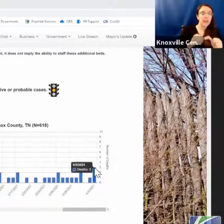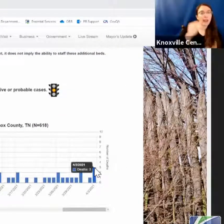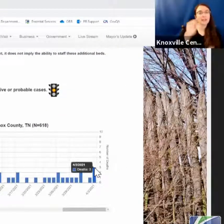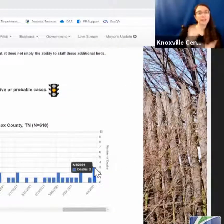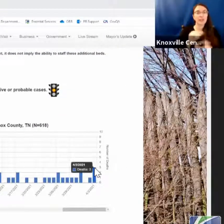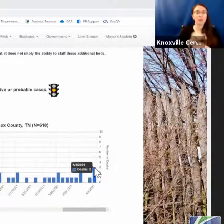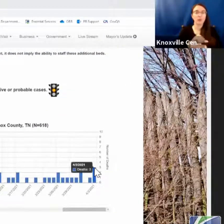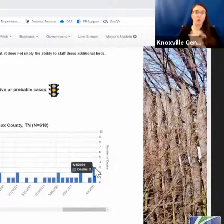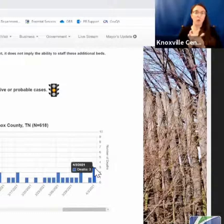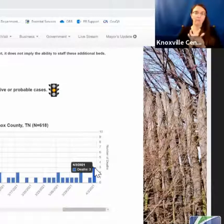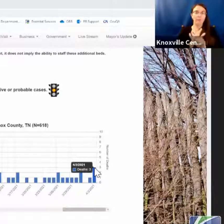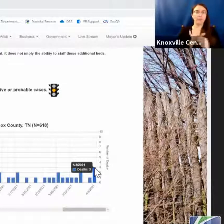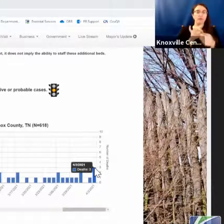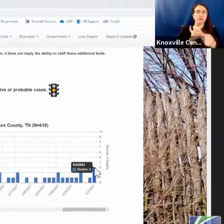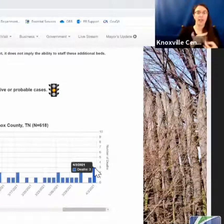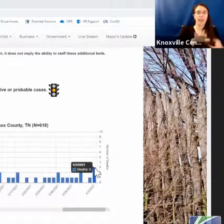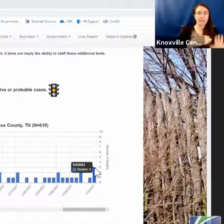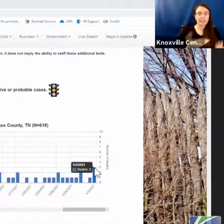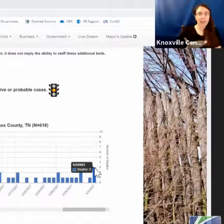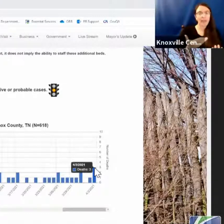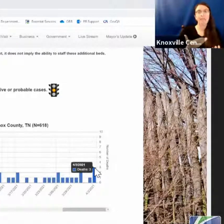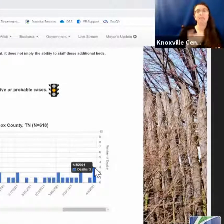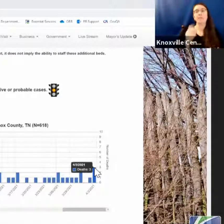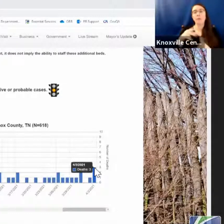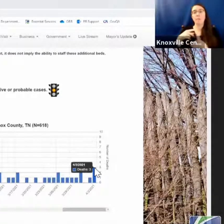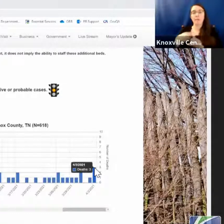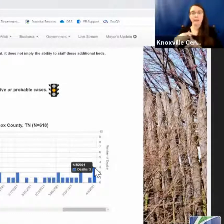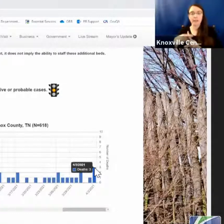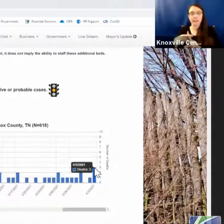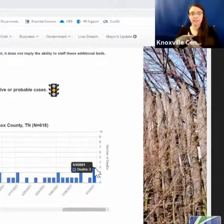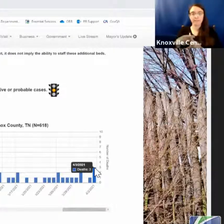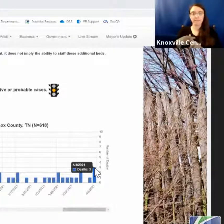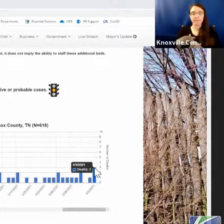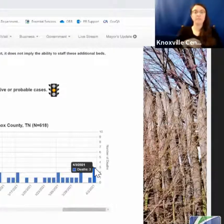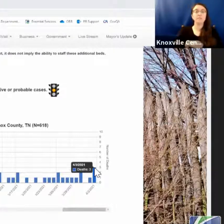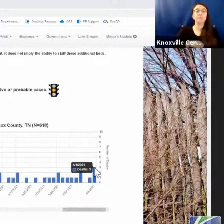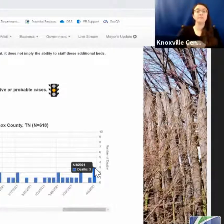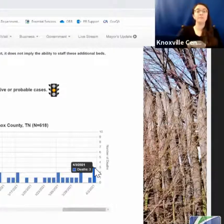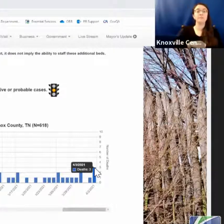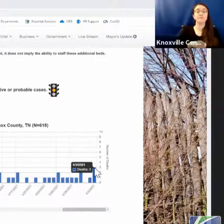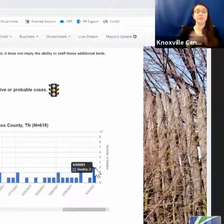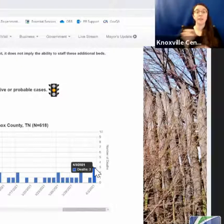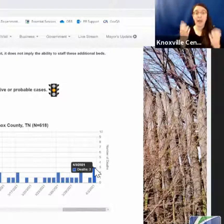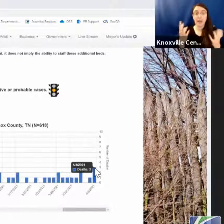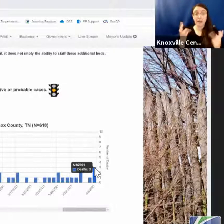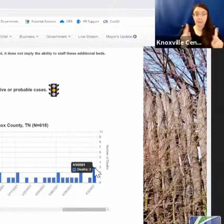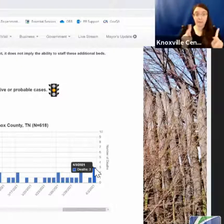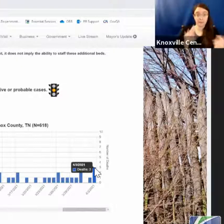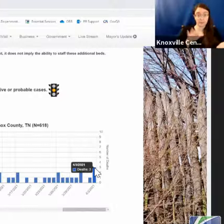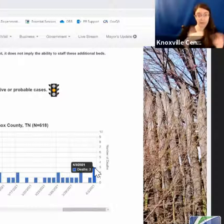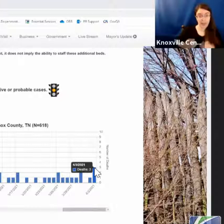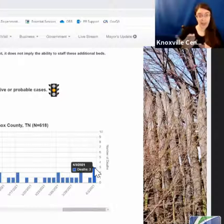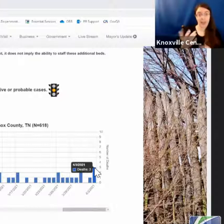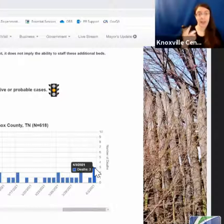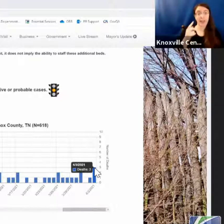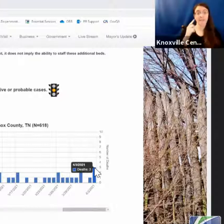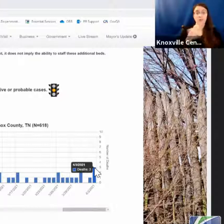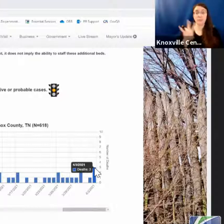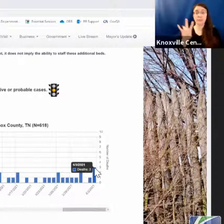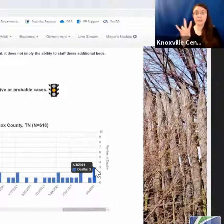for identified positive or probable cases. The average number of deaths reported over the 7 and 14-day time